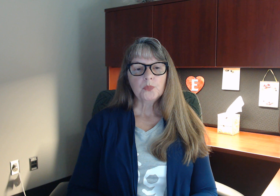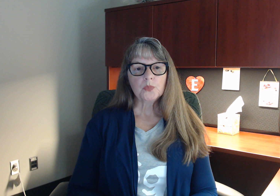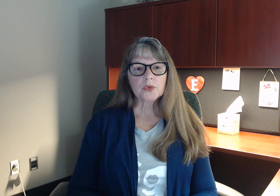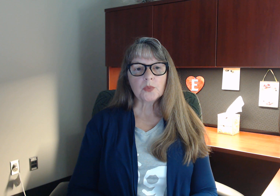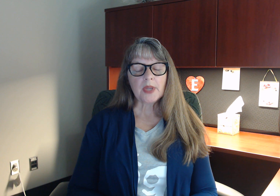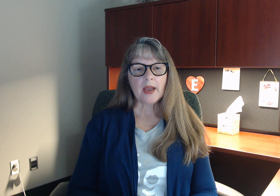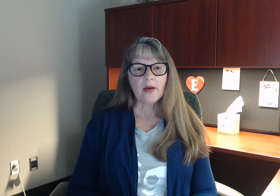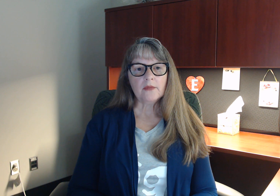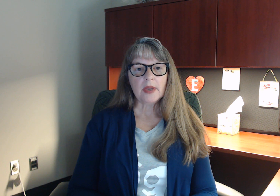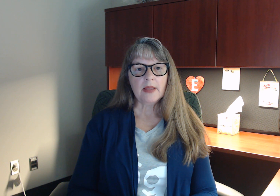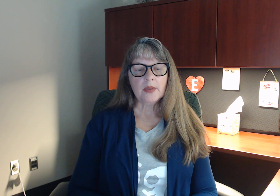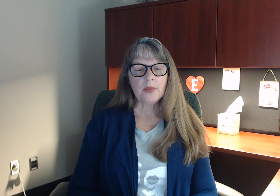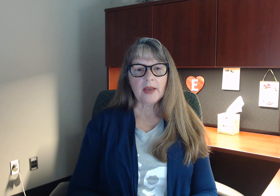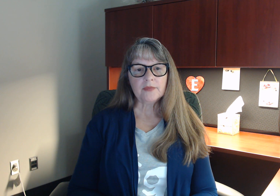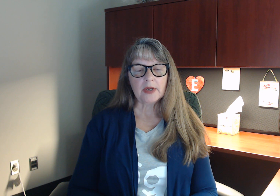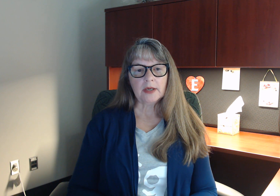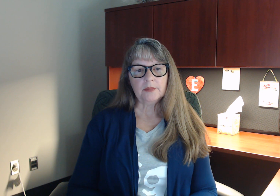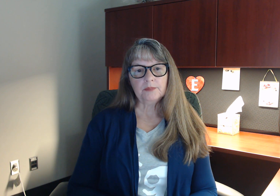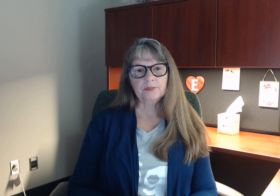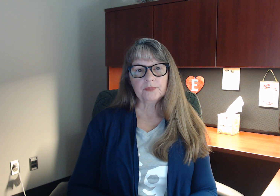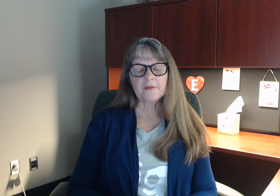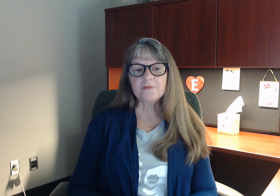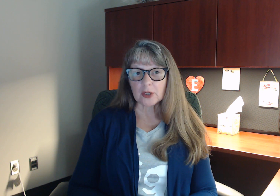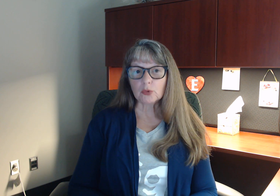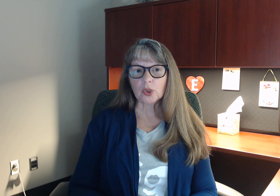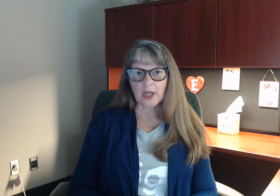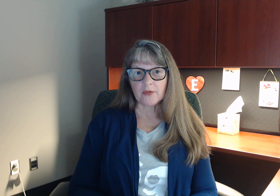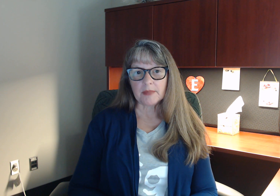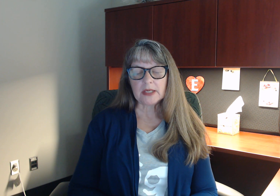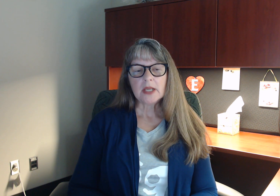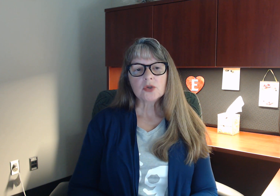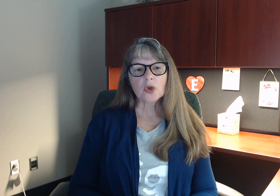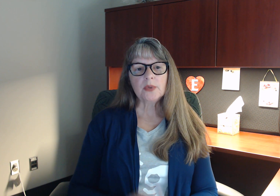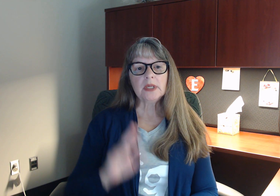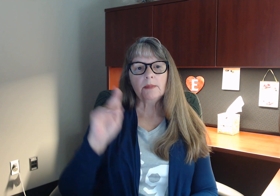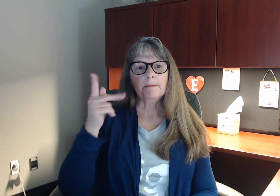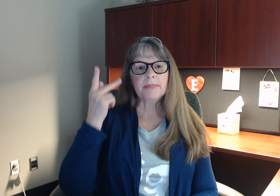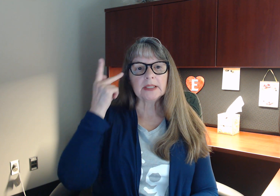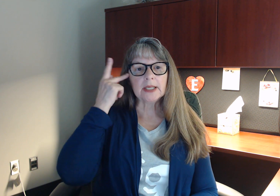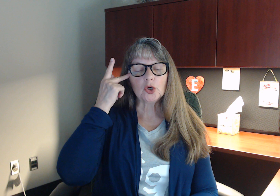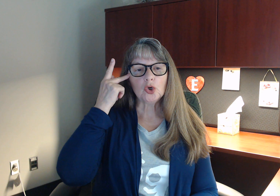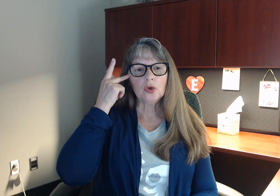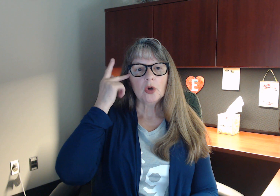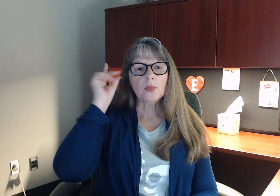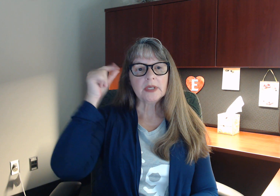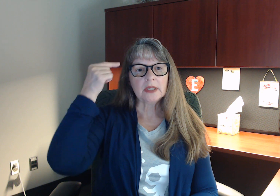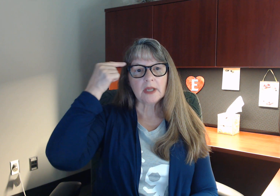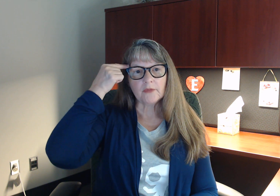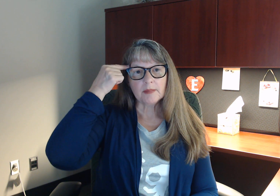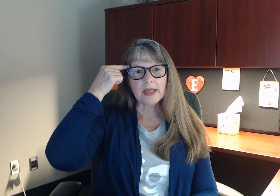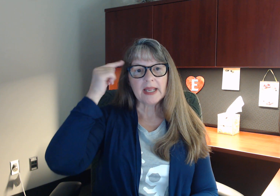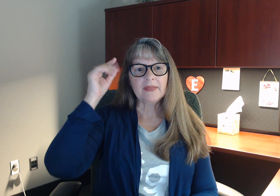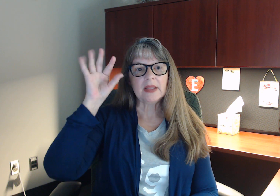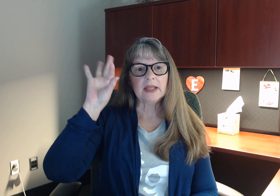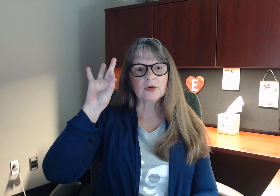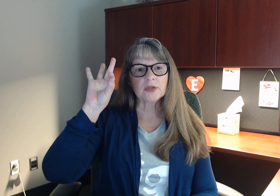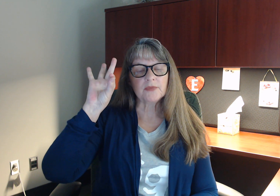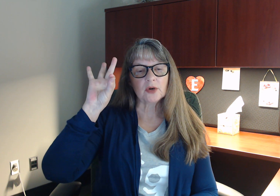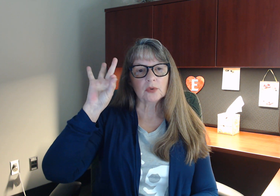So we have, and then we have federal government. So we did political, we did government, and then here's the federal with